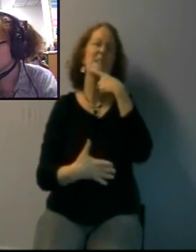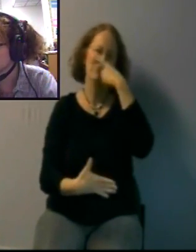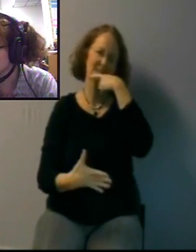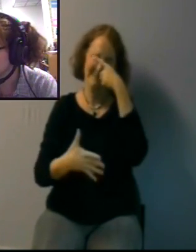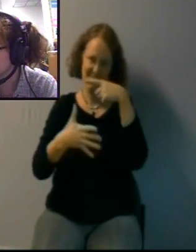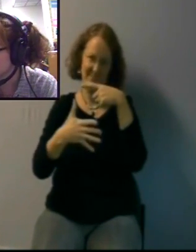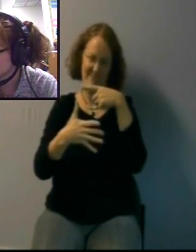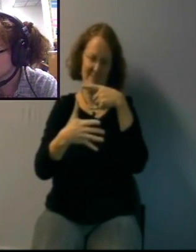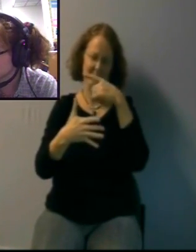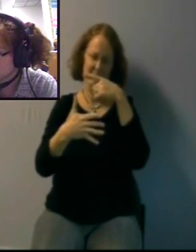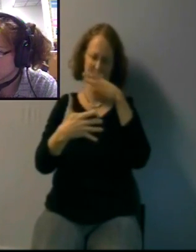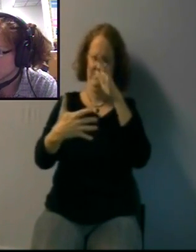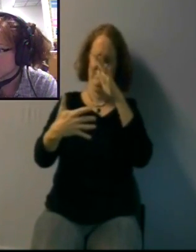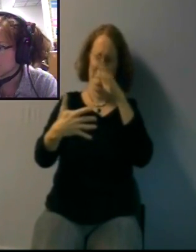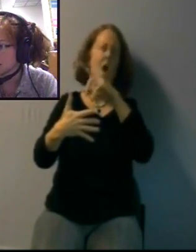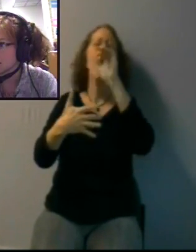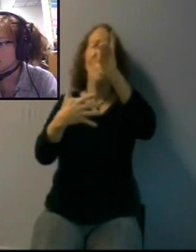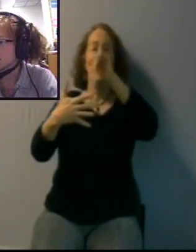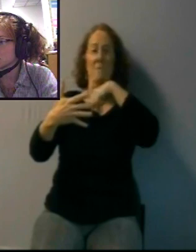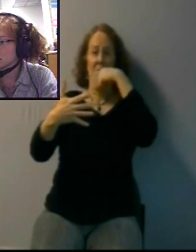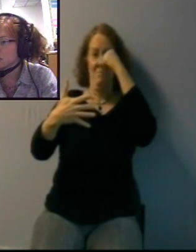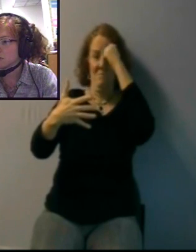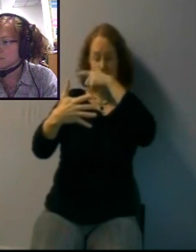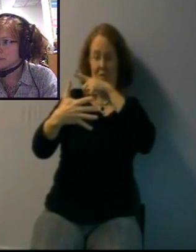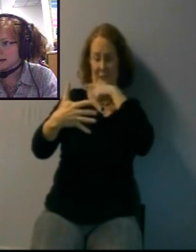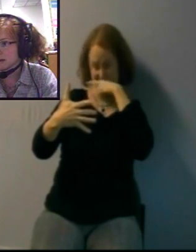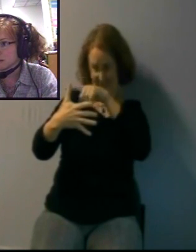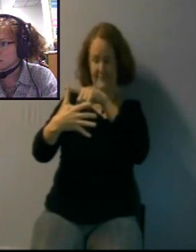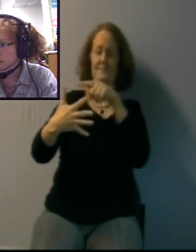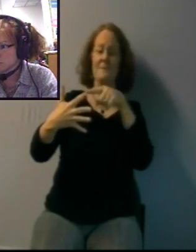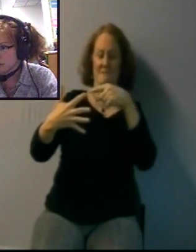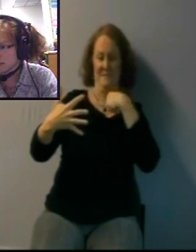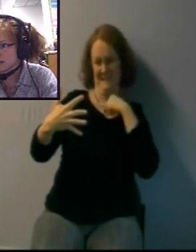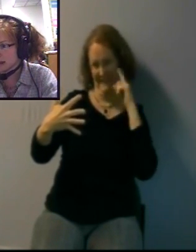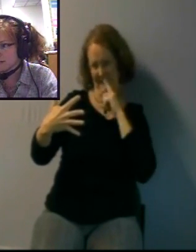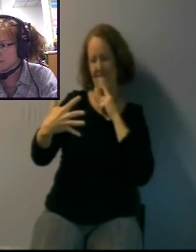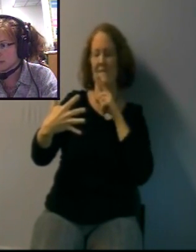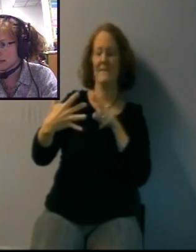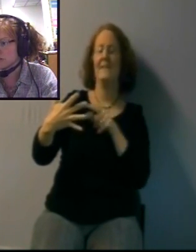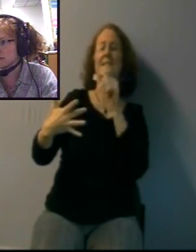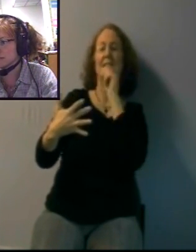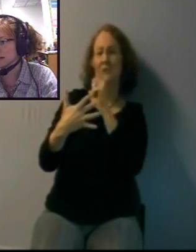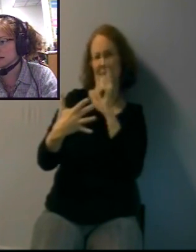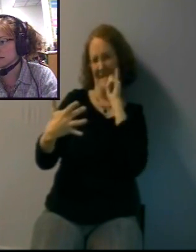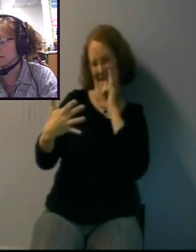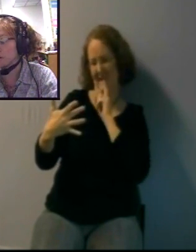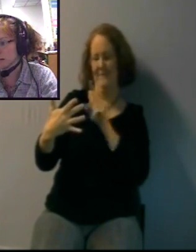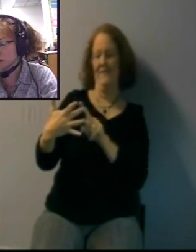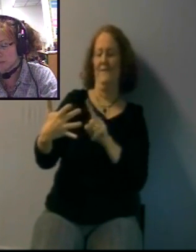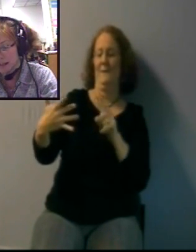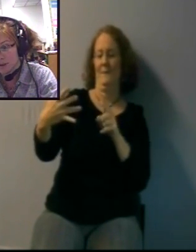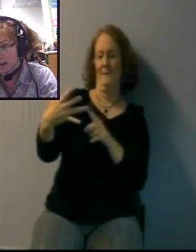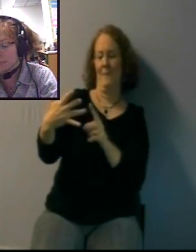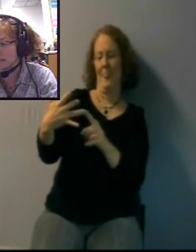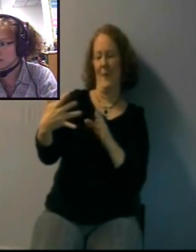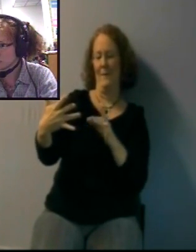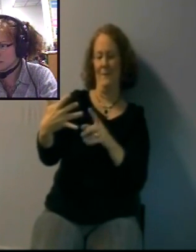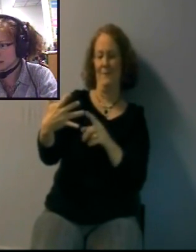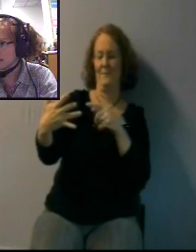know about our culture. So my oldest brother is deaf, then there's me. My oldest brother is hearing, and there's me.